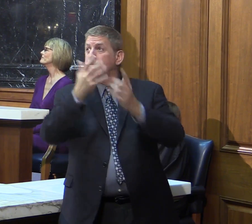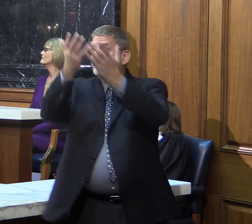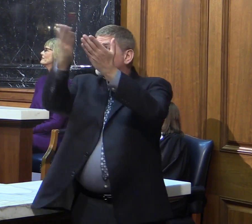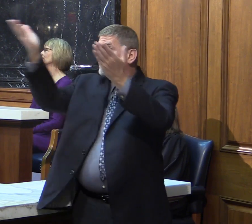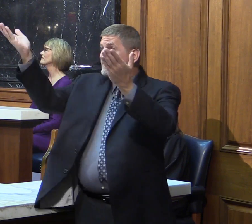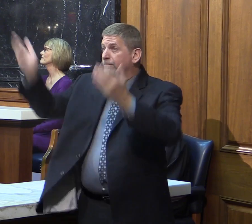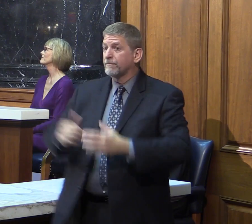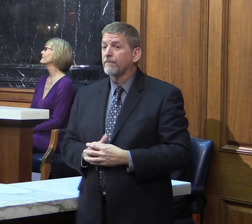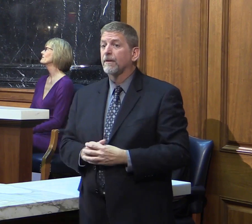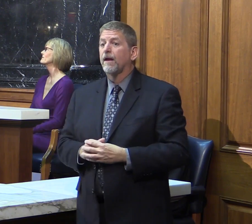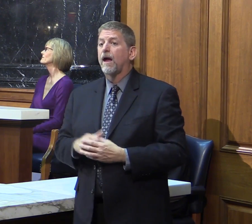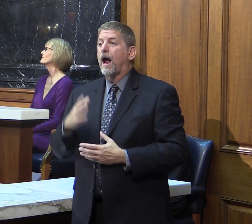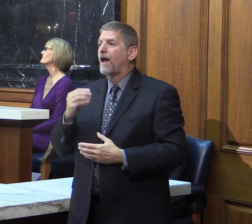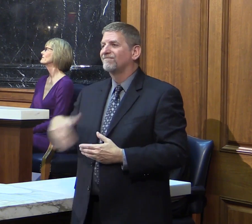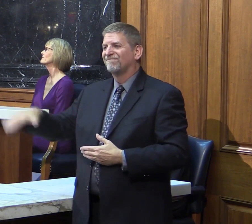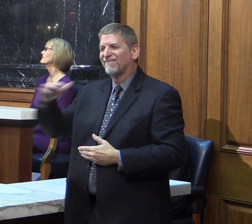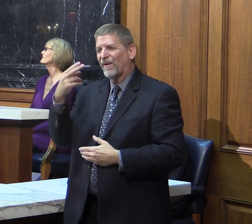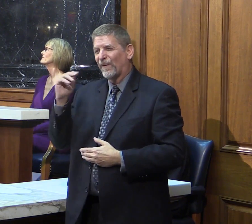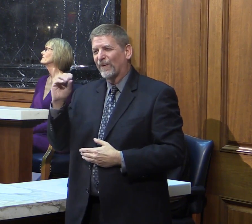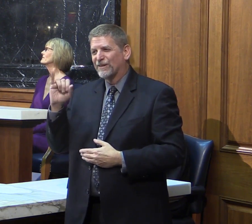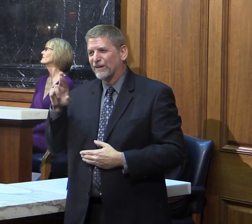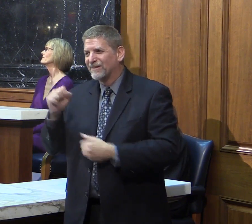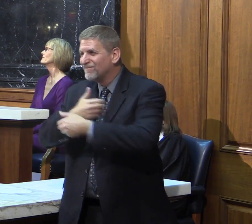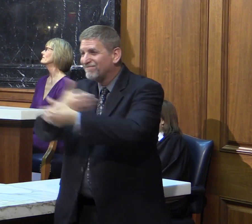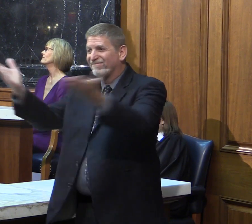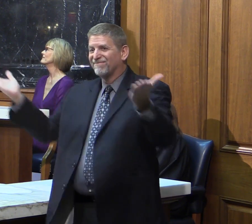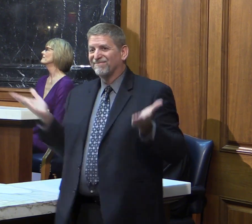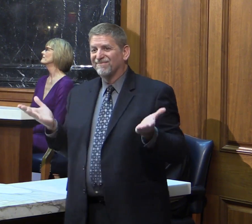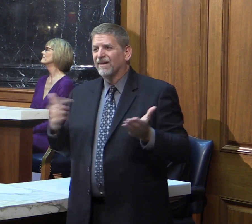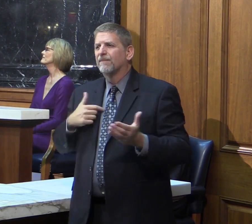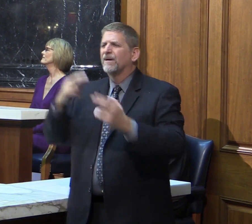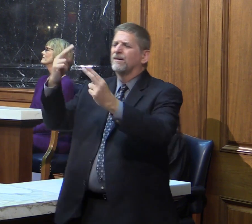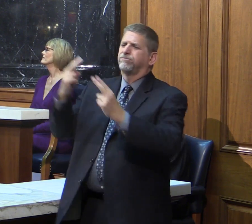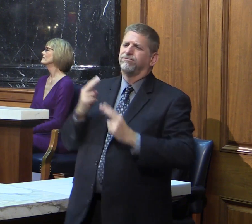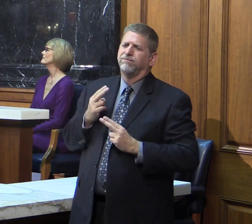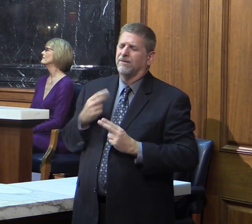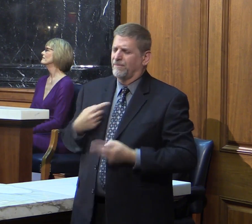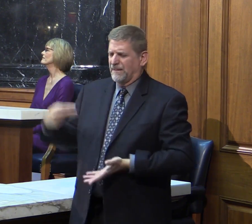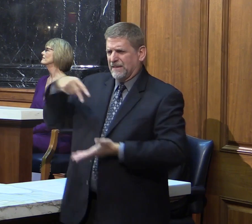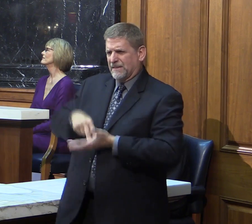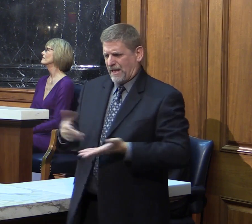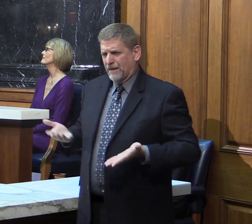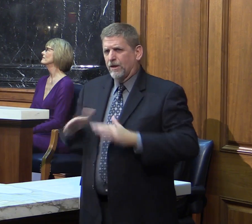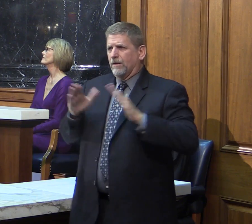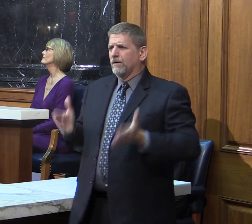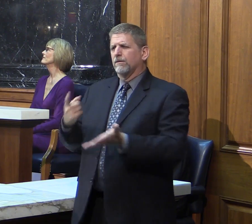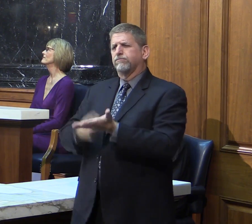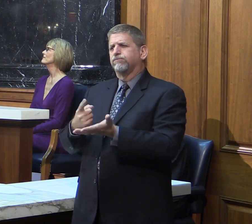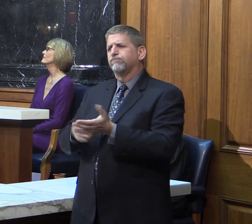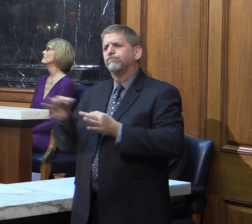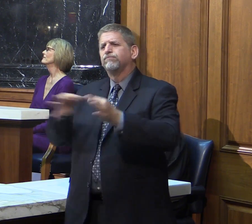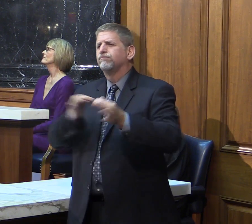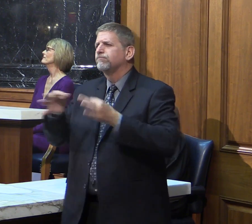fellow Hoosiers. It's an honor to stand before you all today to discuss the state of our state and